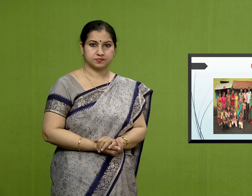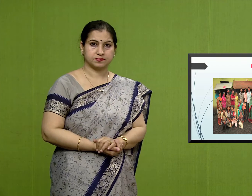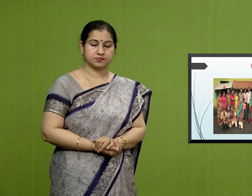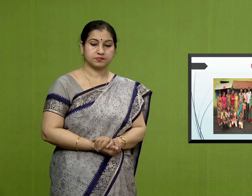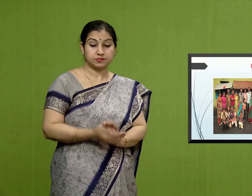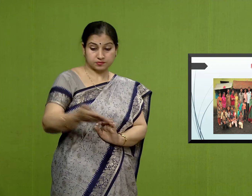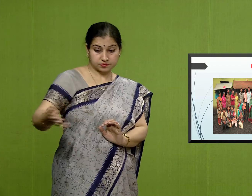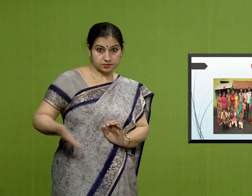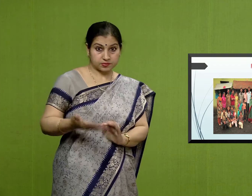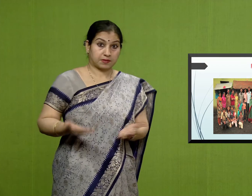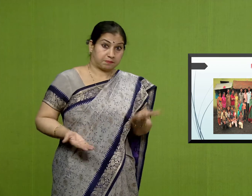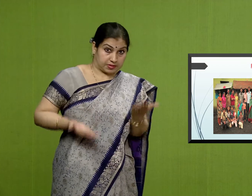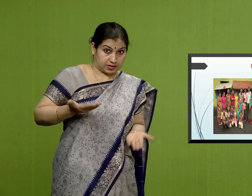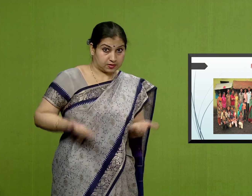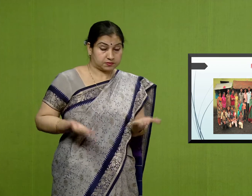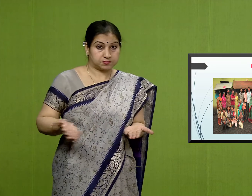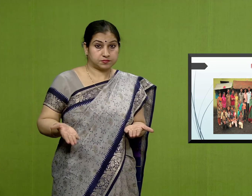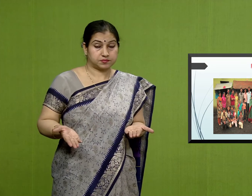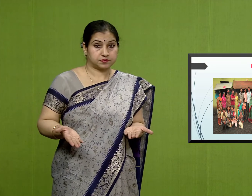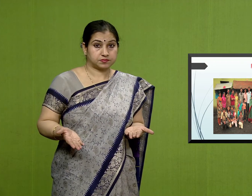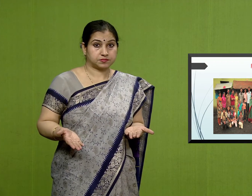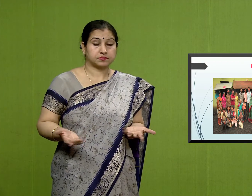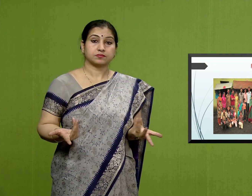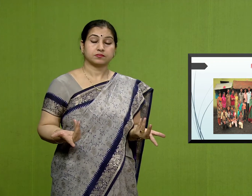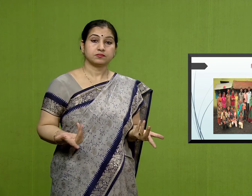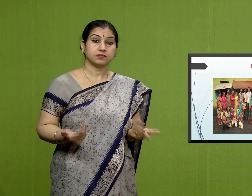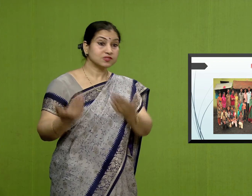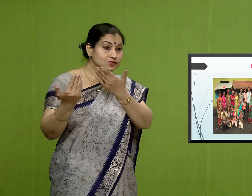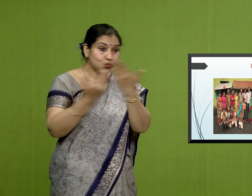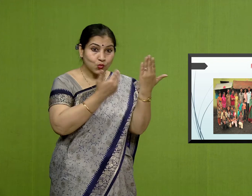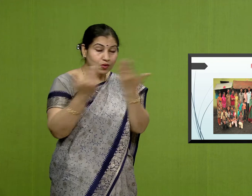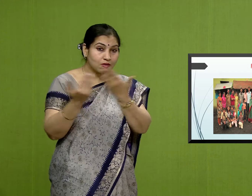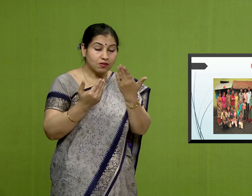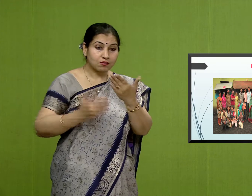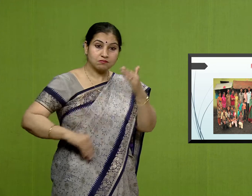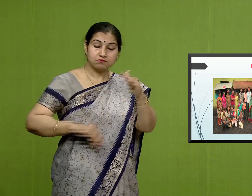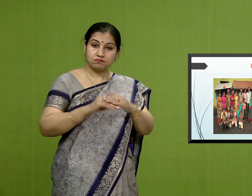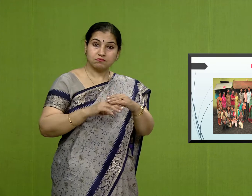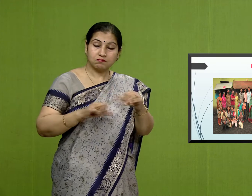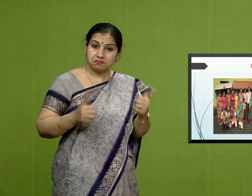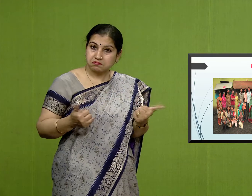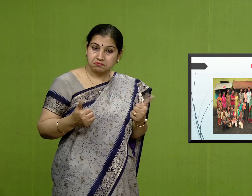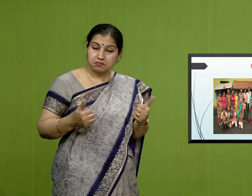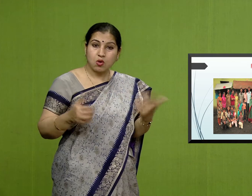They may not get enough schooling and often indulge